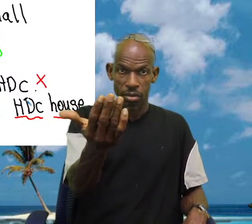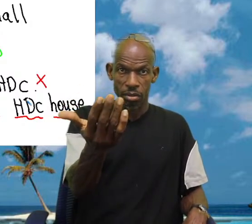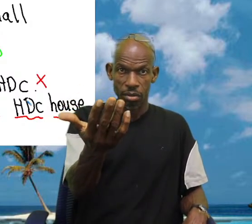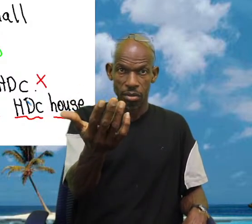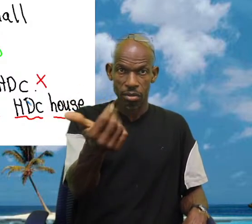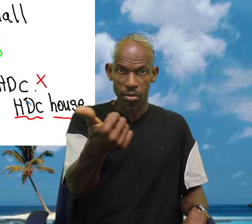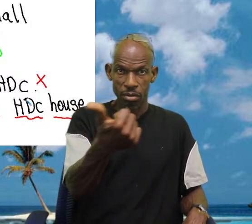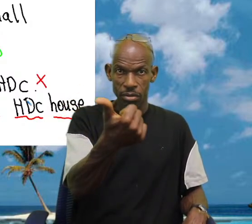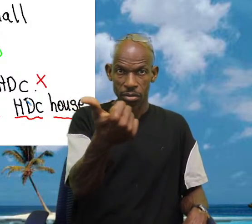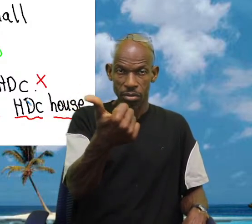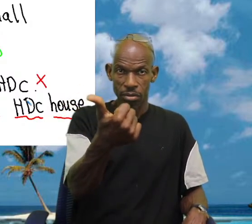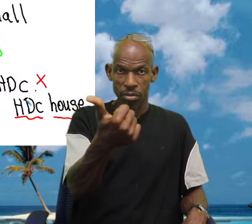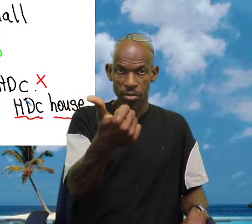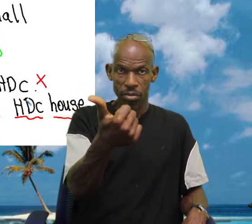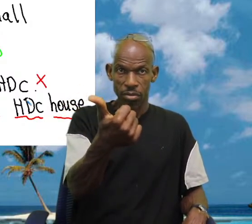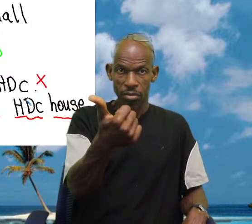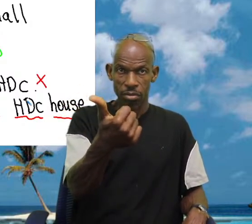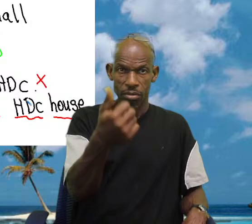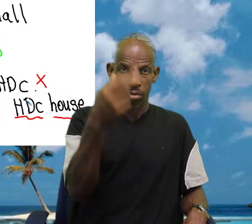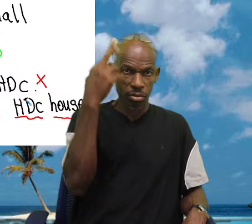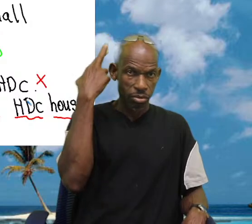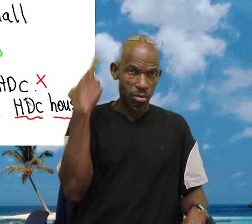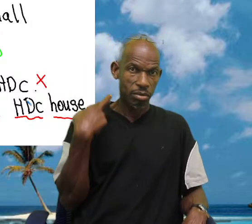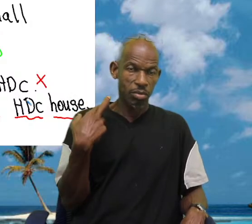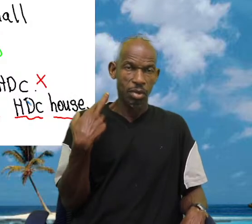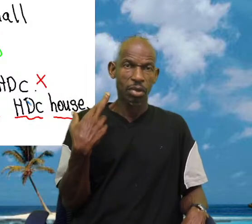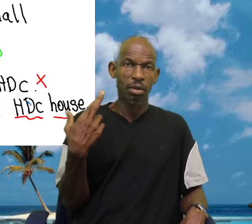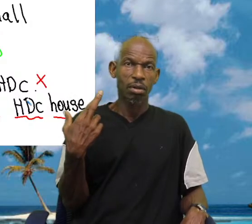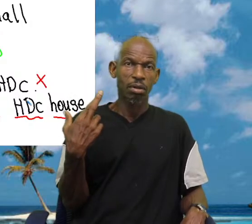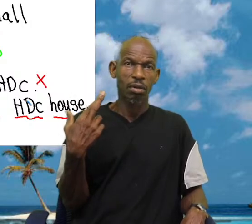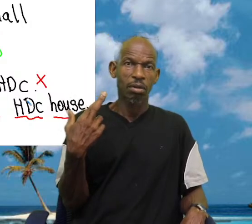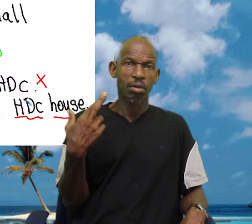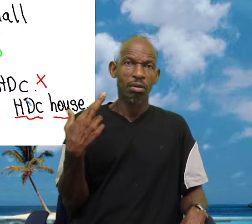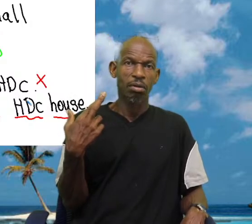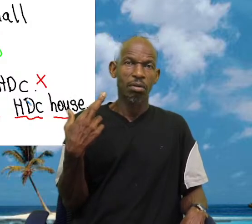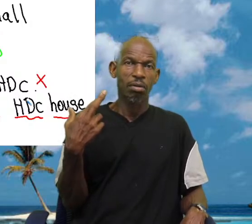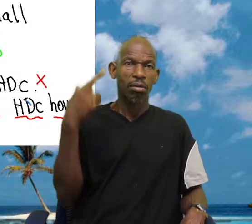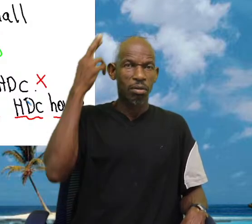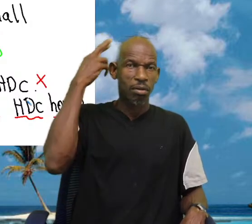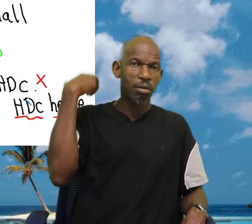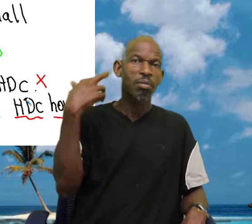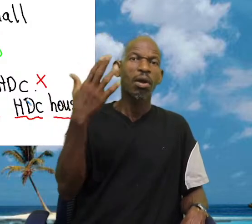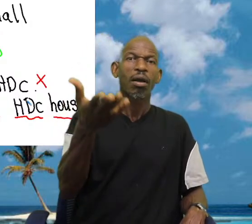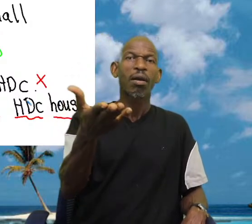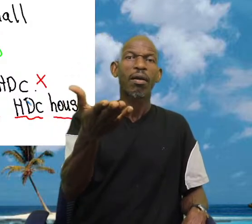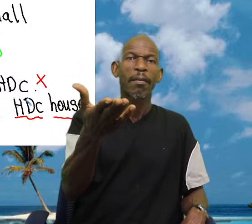Everything? Yes, Rebecca. I'm seeing Rebecca hand waving. Yes, Rebecca.